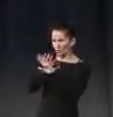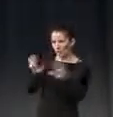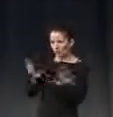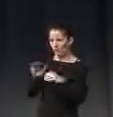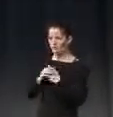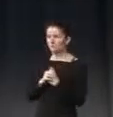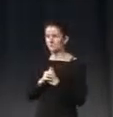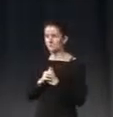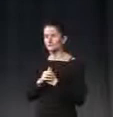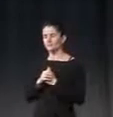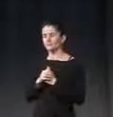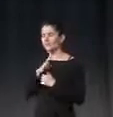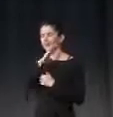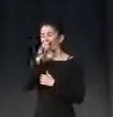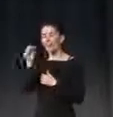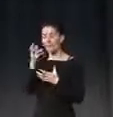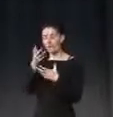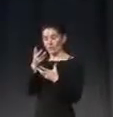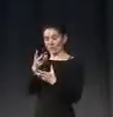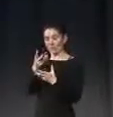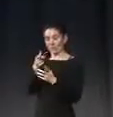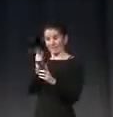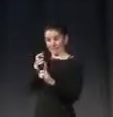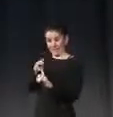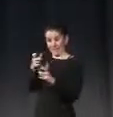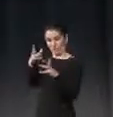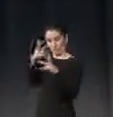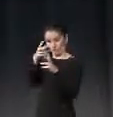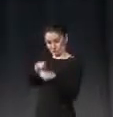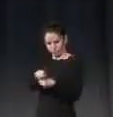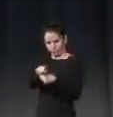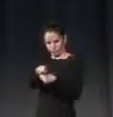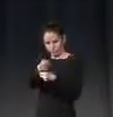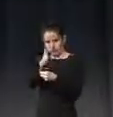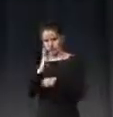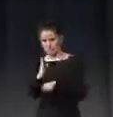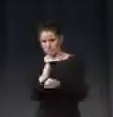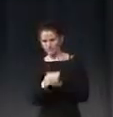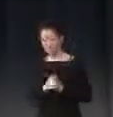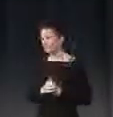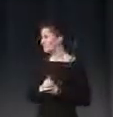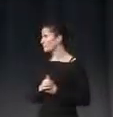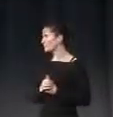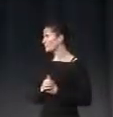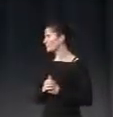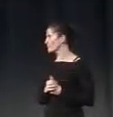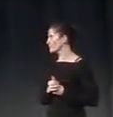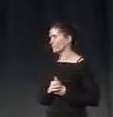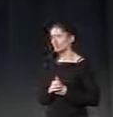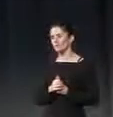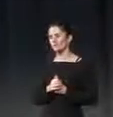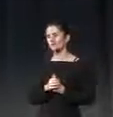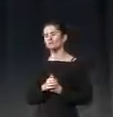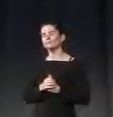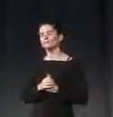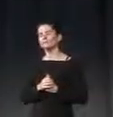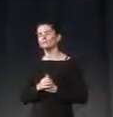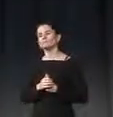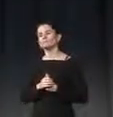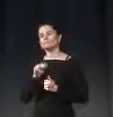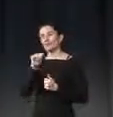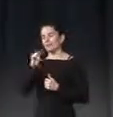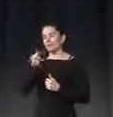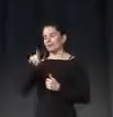of transmission. These latter ideals sometimes conflicted with the ruggedness imperative. Amplitude